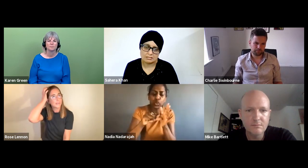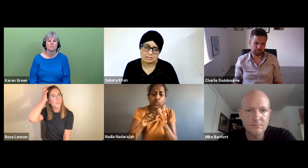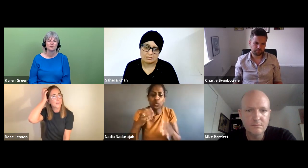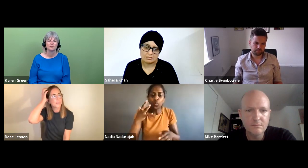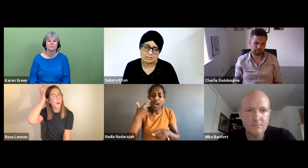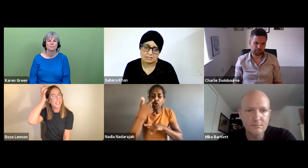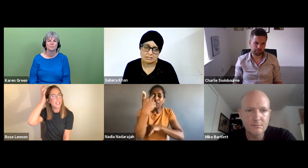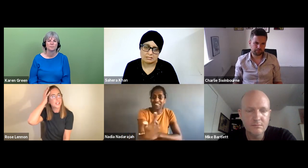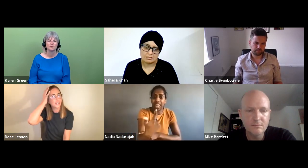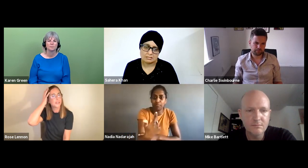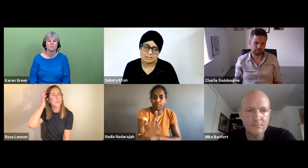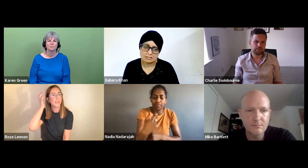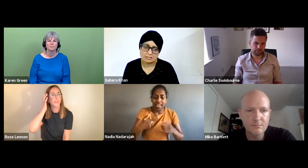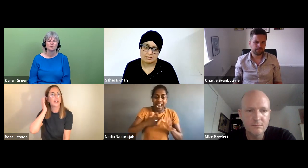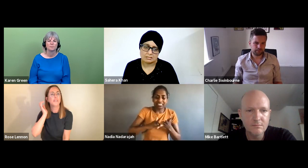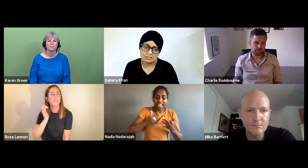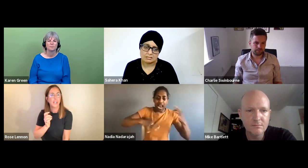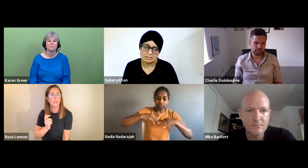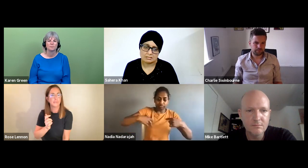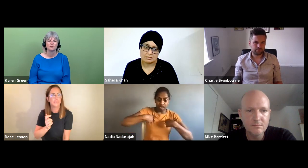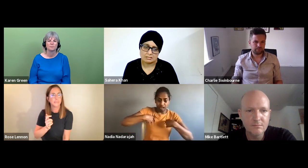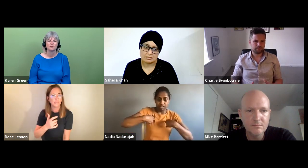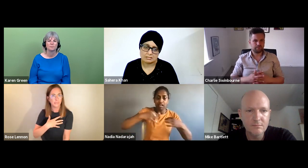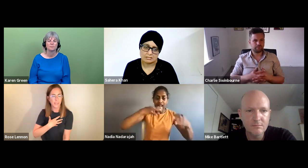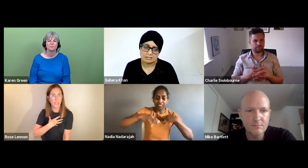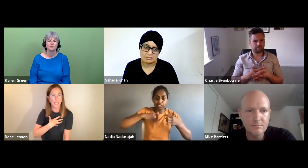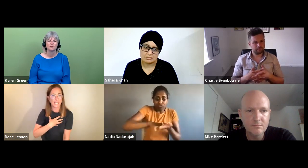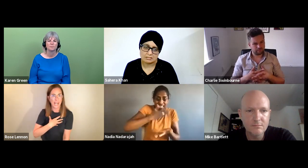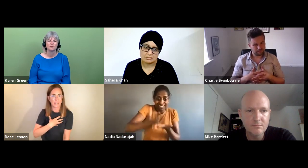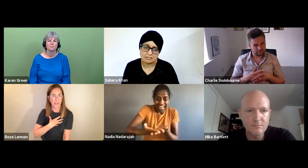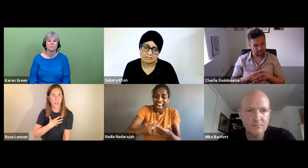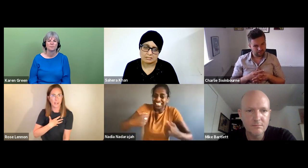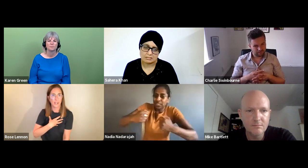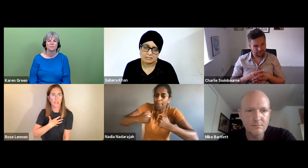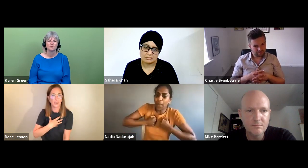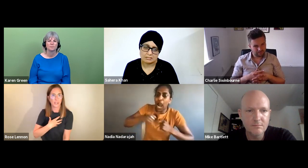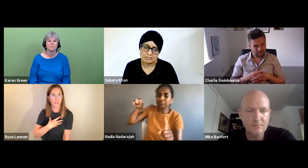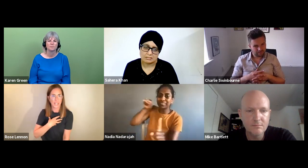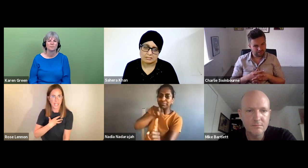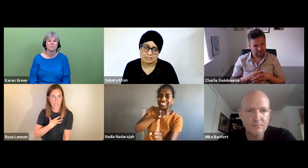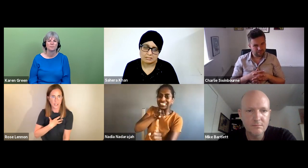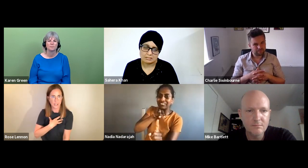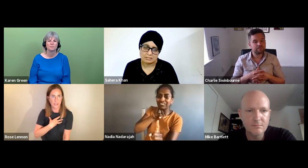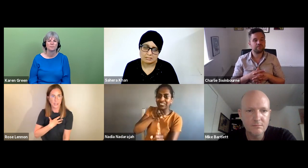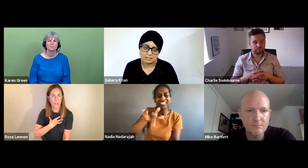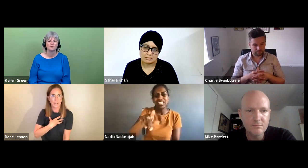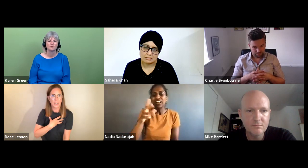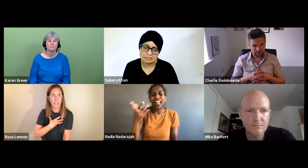filming of it, but one issue, when you film as an actor doing a translation,